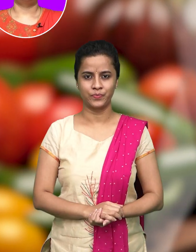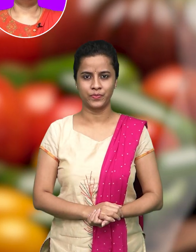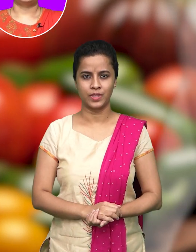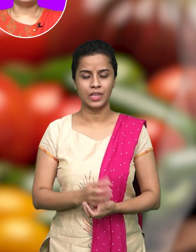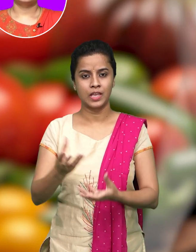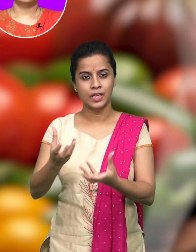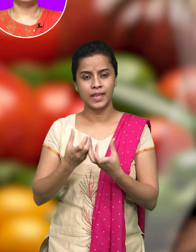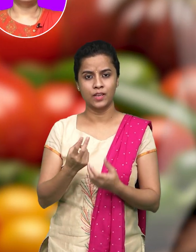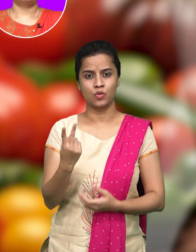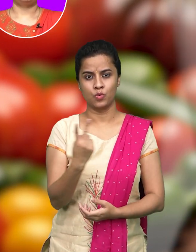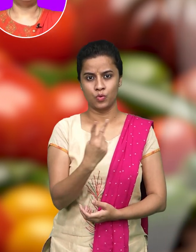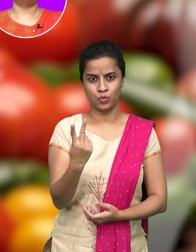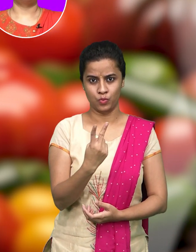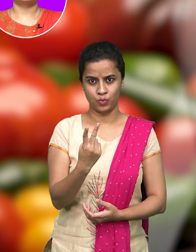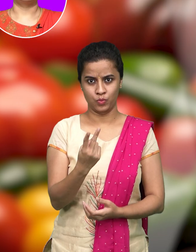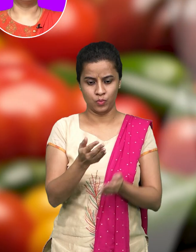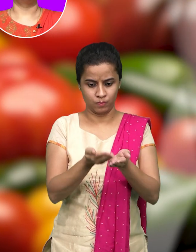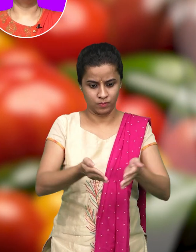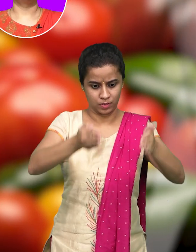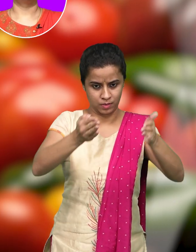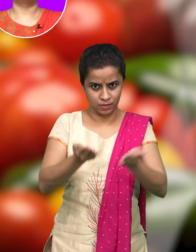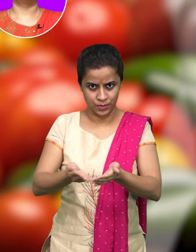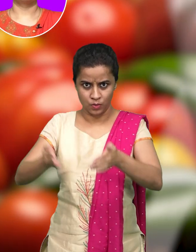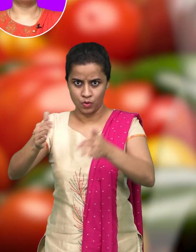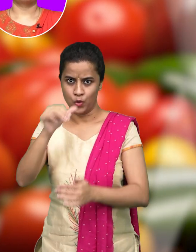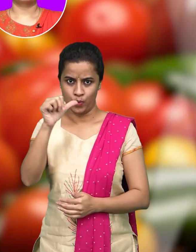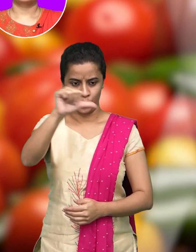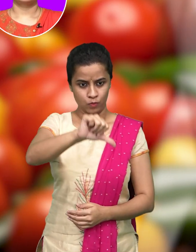Take two troughs filled with water.